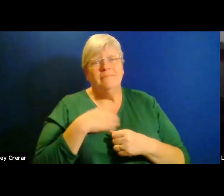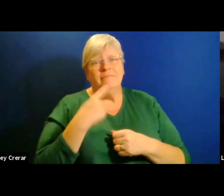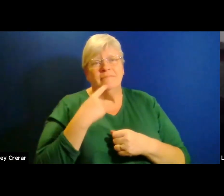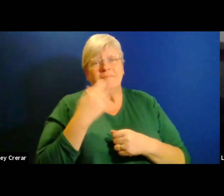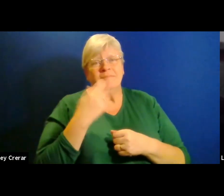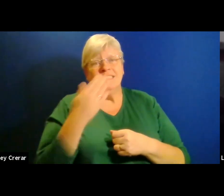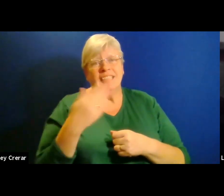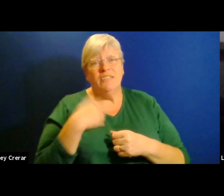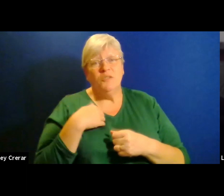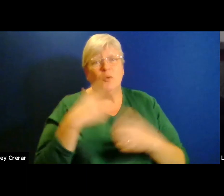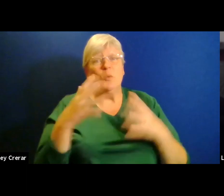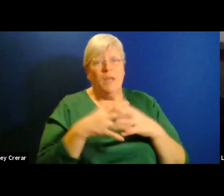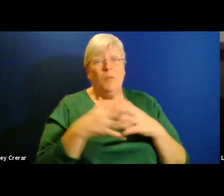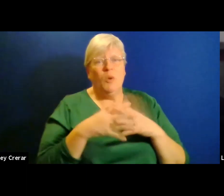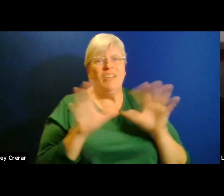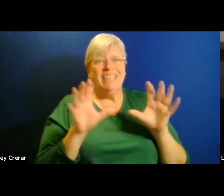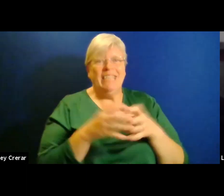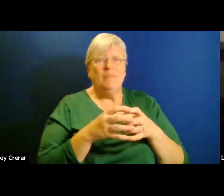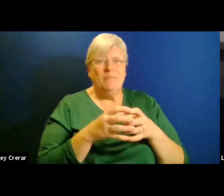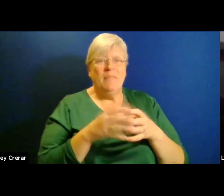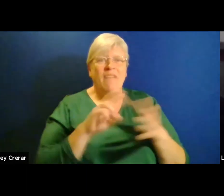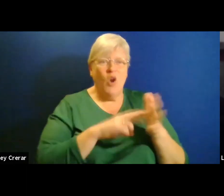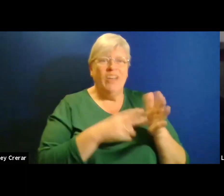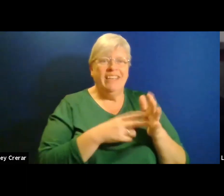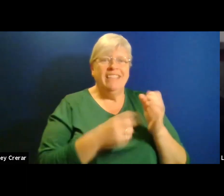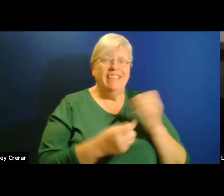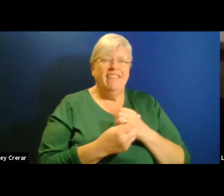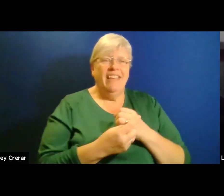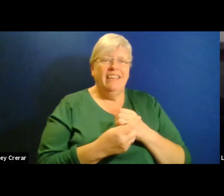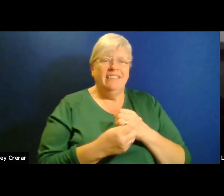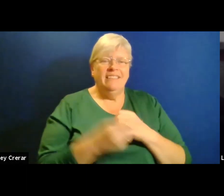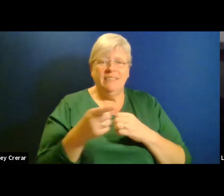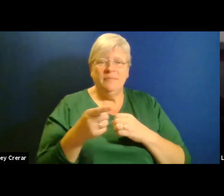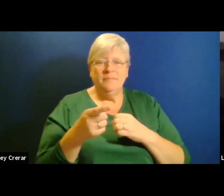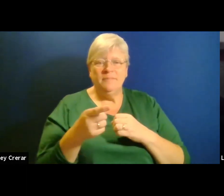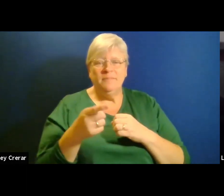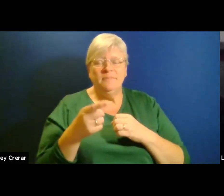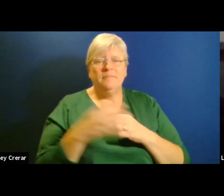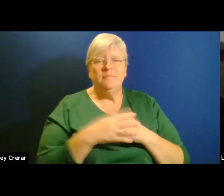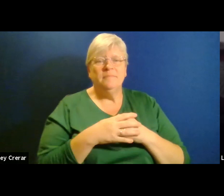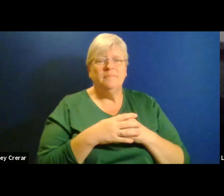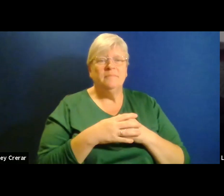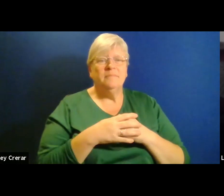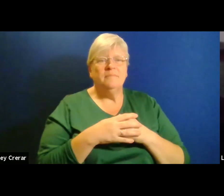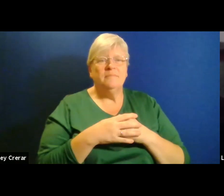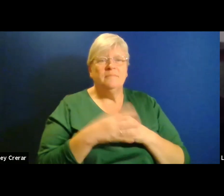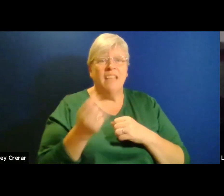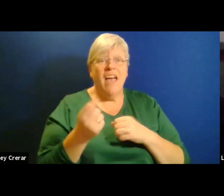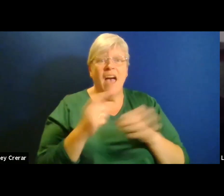thank you to the WayWORD team for organizing this event as well. And there is a